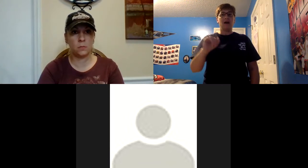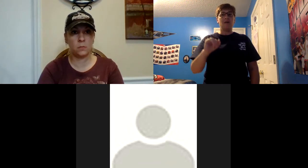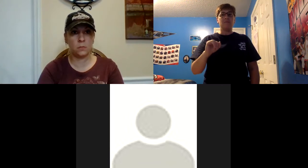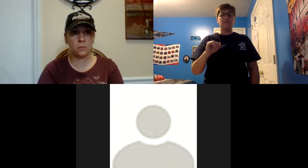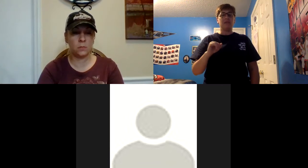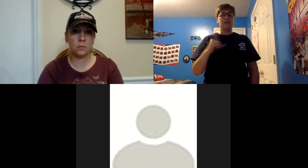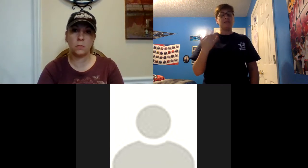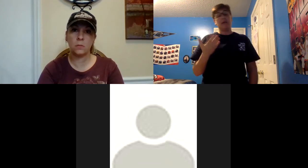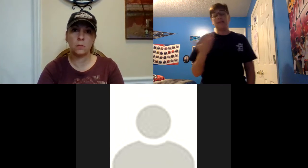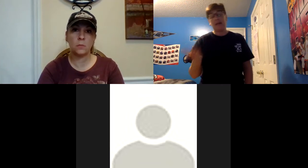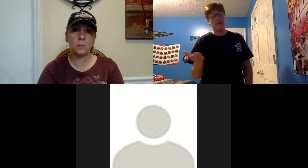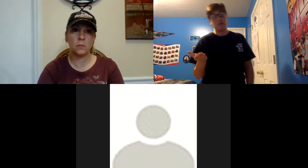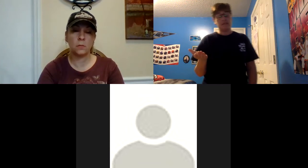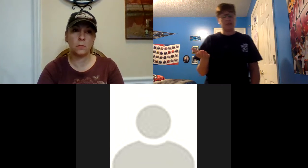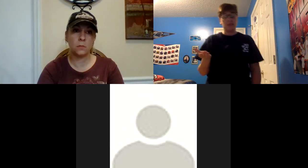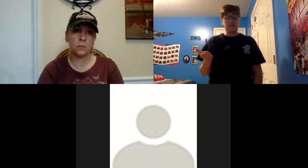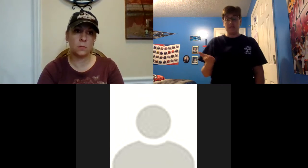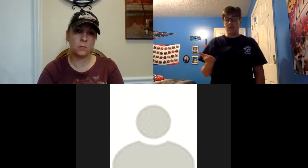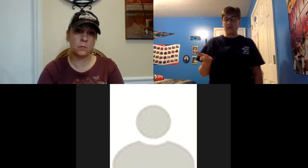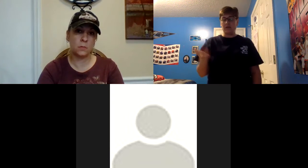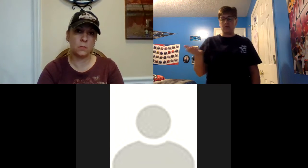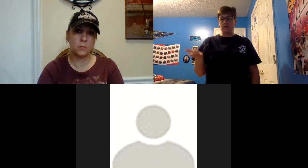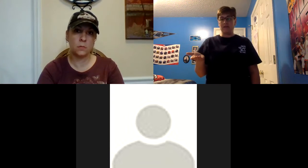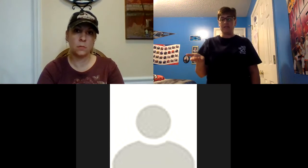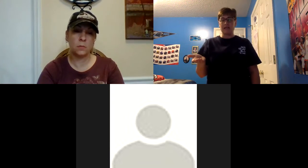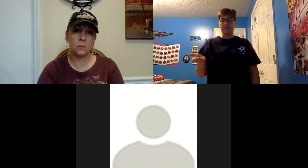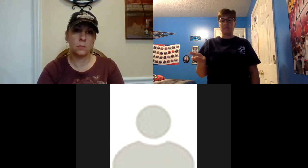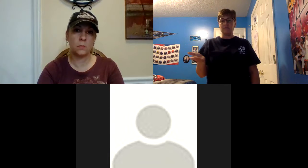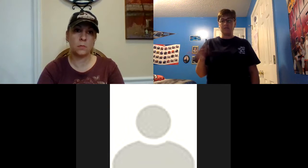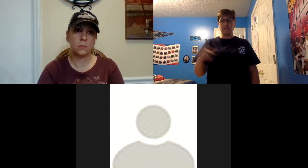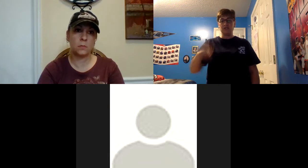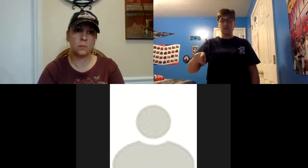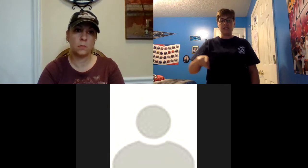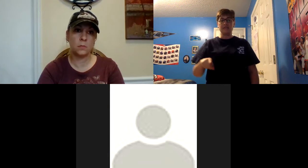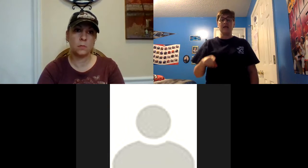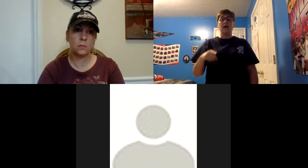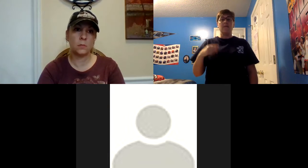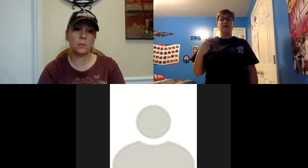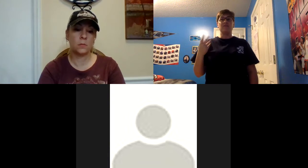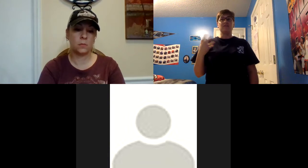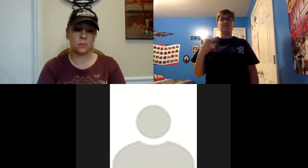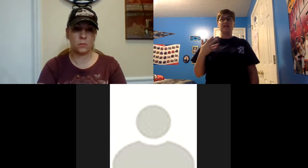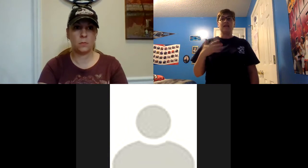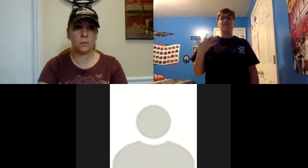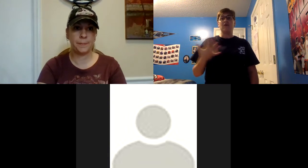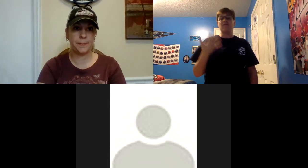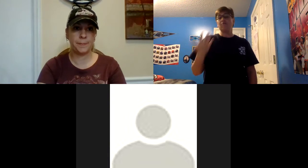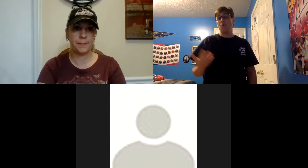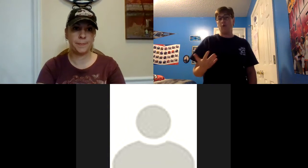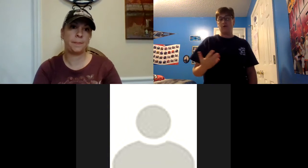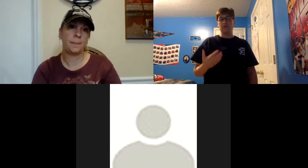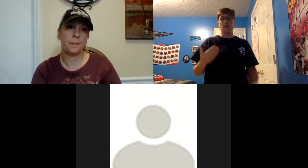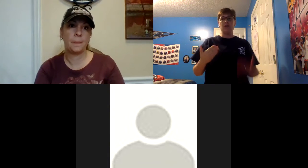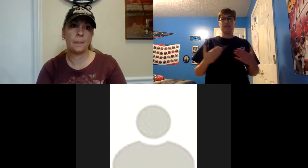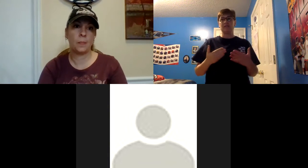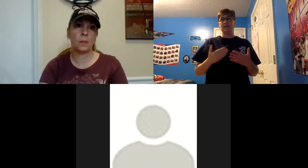then, and I didn't put this on the video, and I of course don't have the sign in the sheet, but if they're saying like